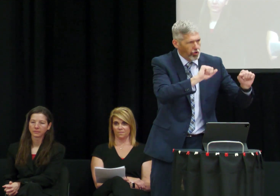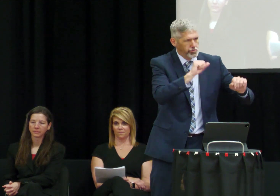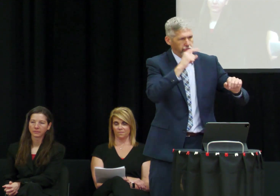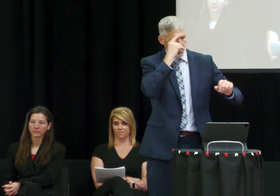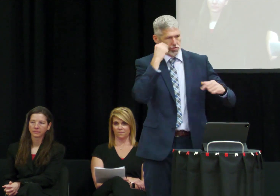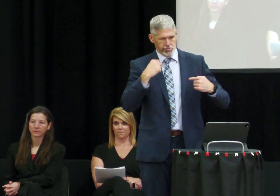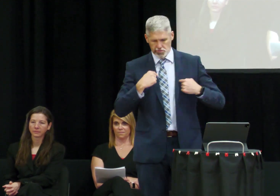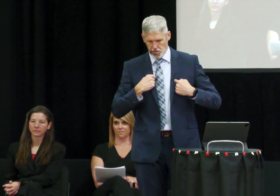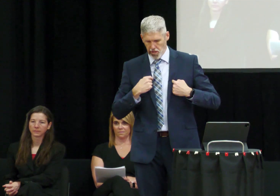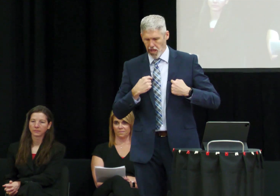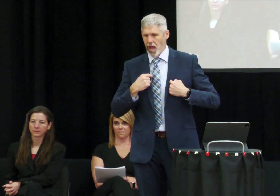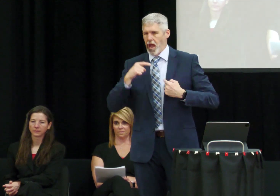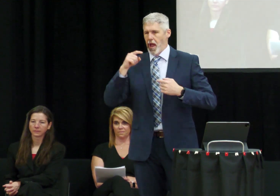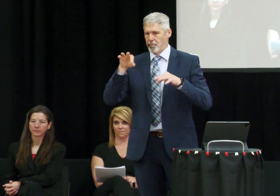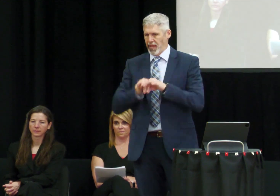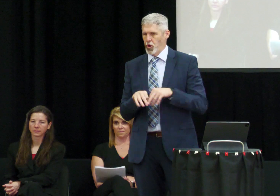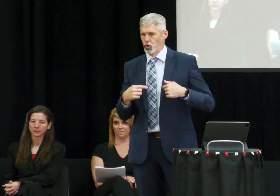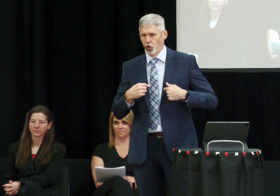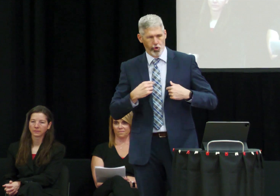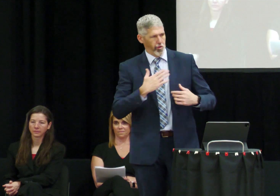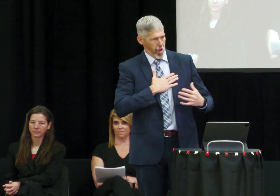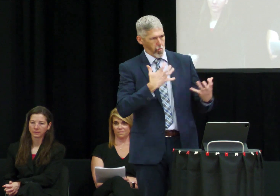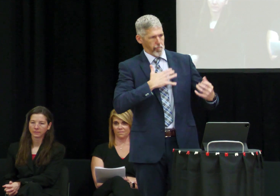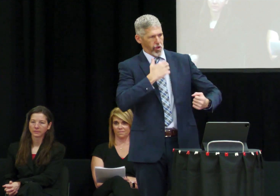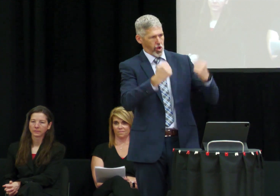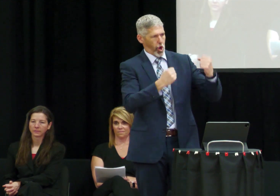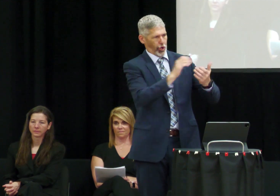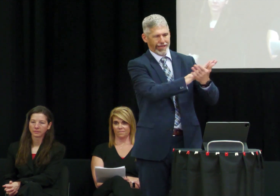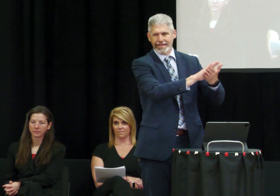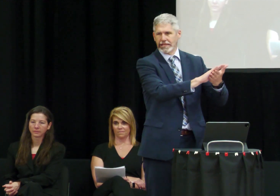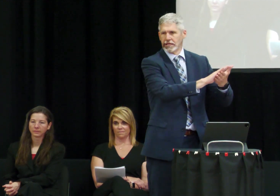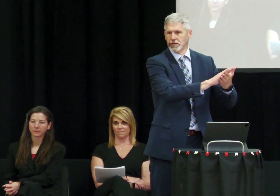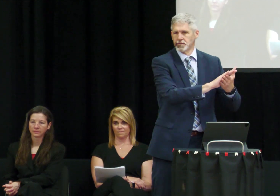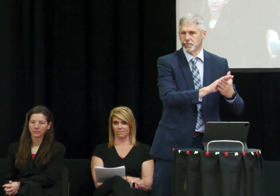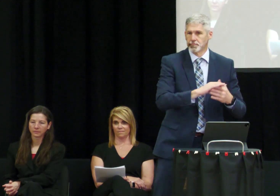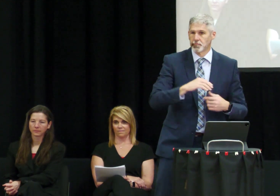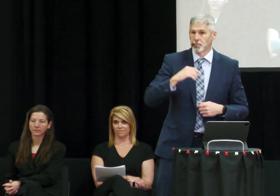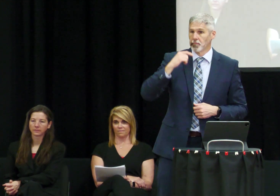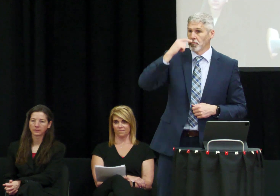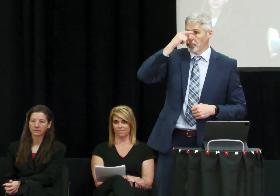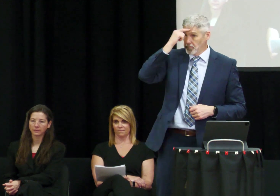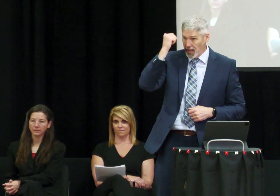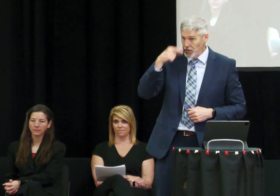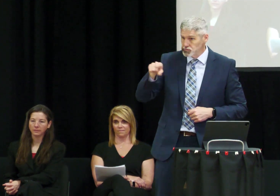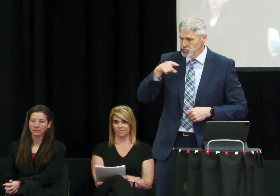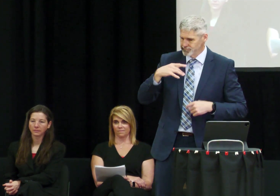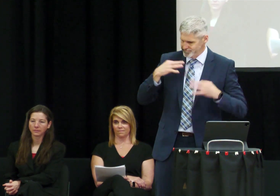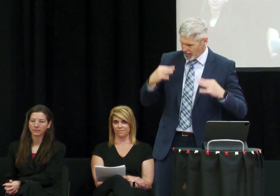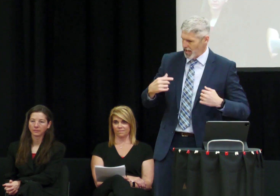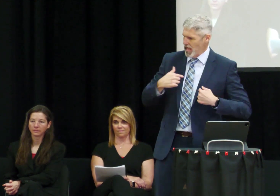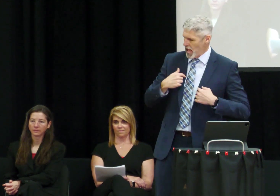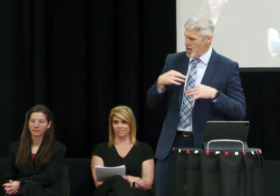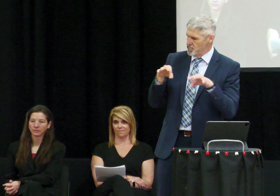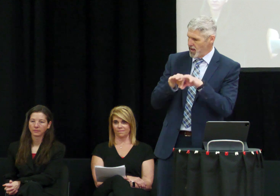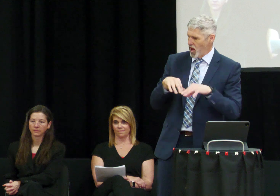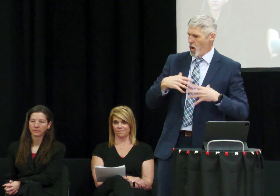bath. I'm gonna wash it. That matters. I matter. I wanna keep a clean car. It matters because